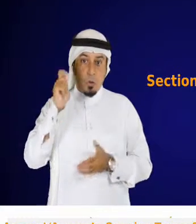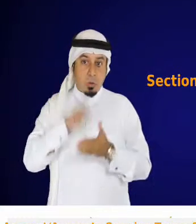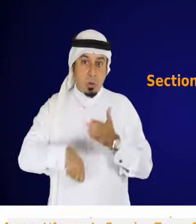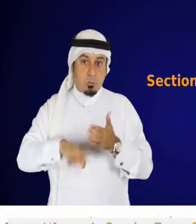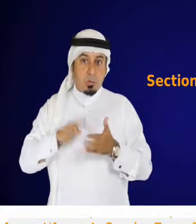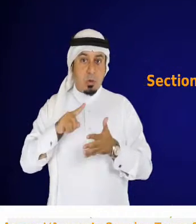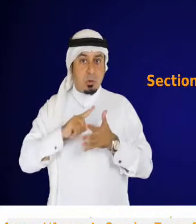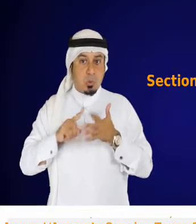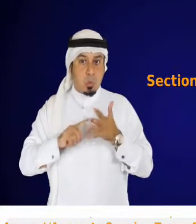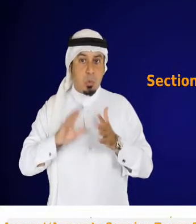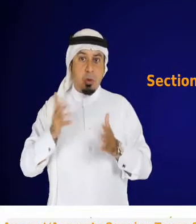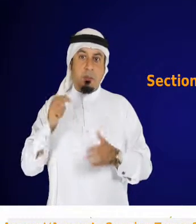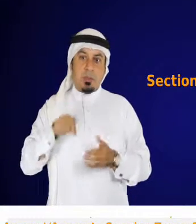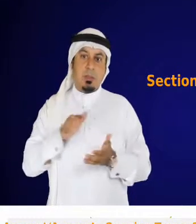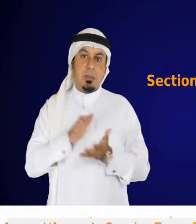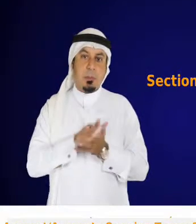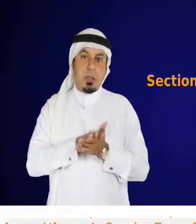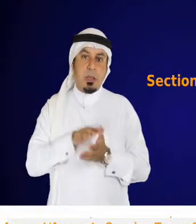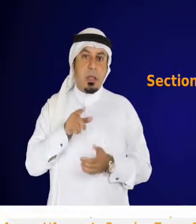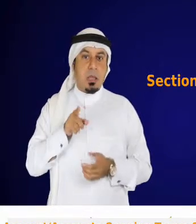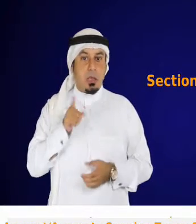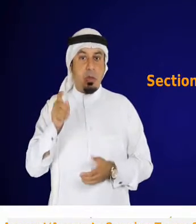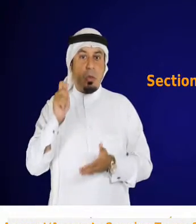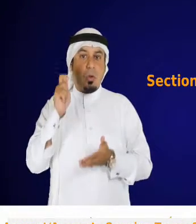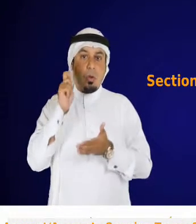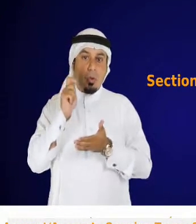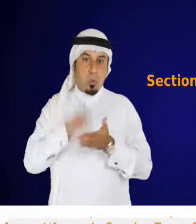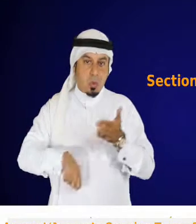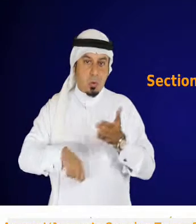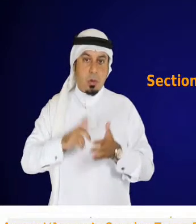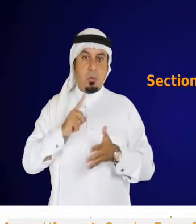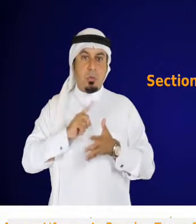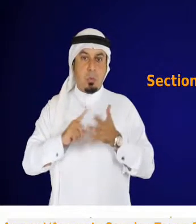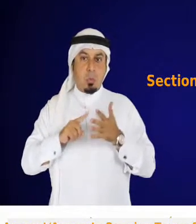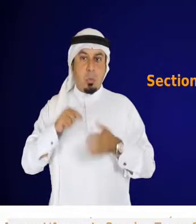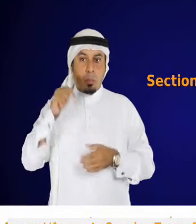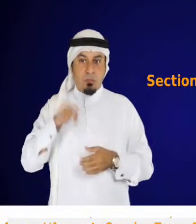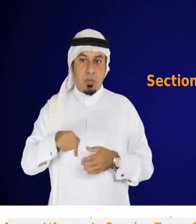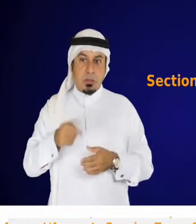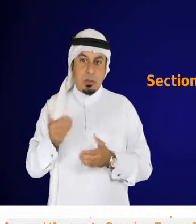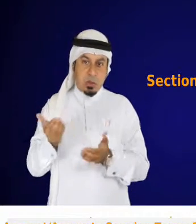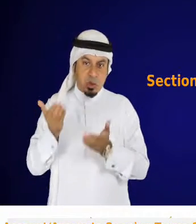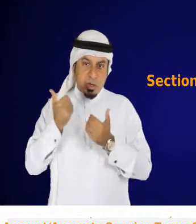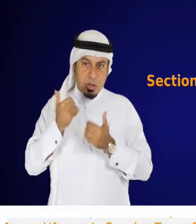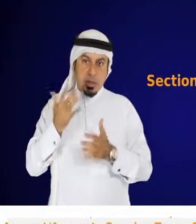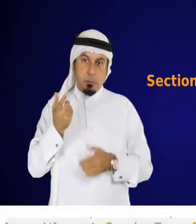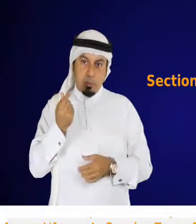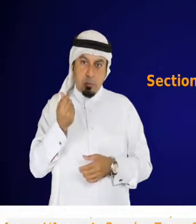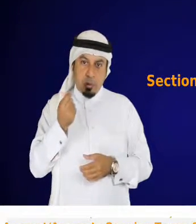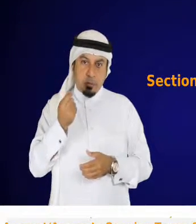and in recovering any amount due or incurred by the bank in the course of any legal proceedings of whatever nature.